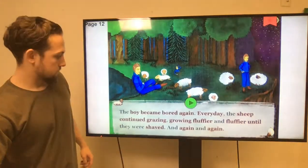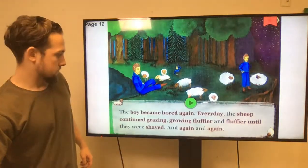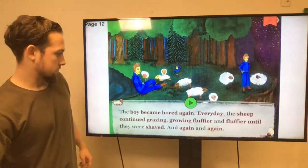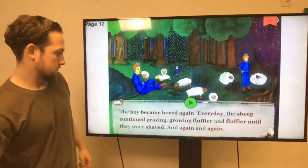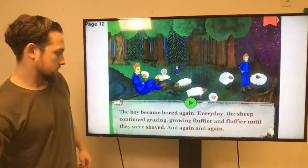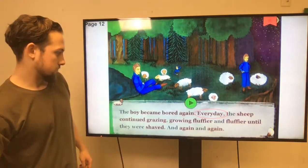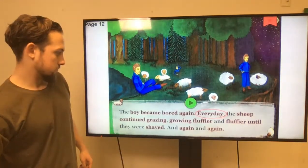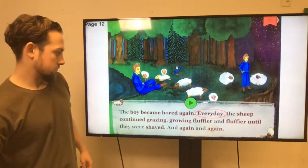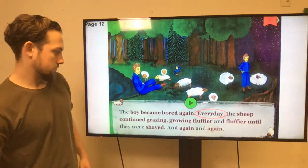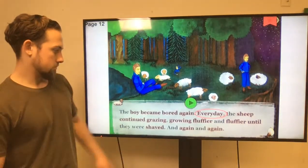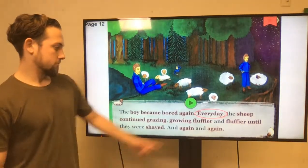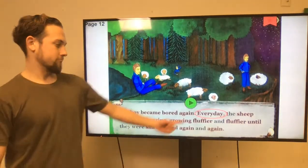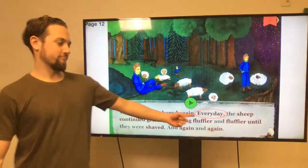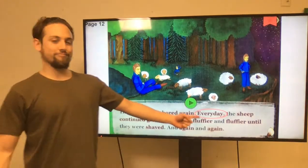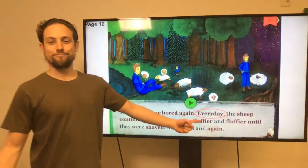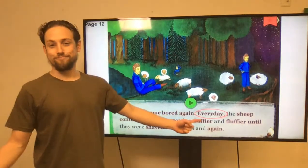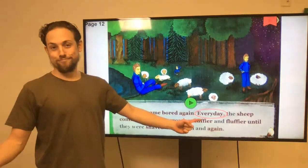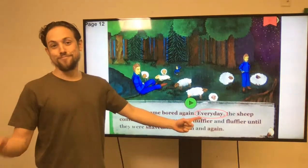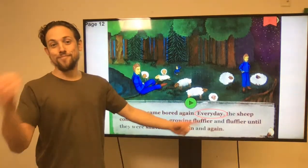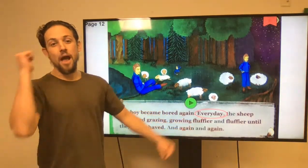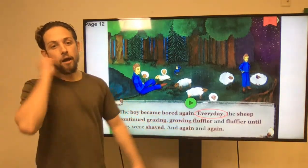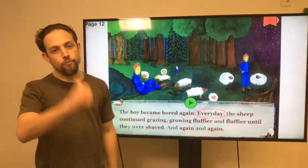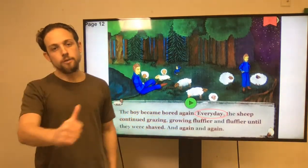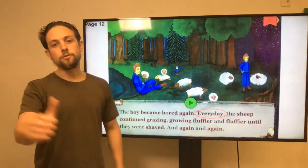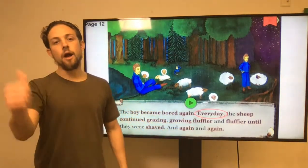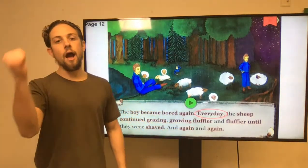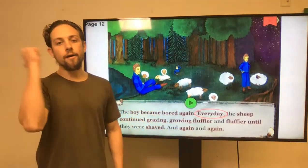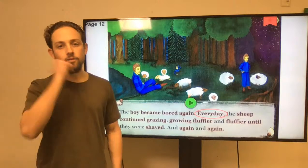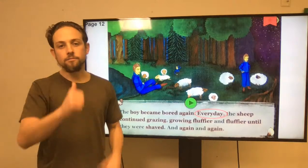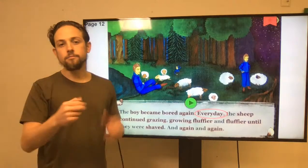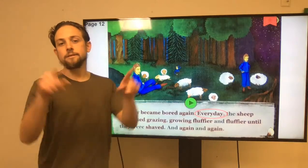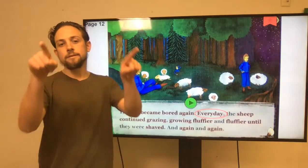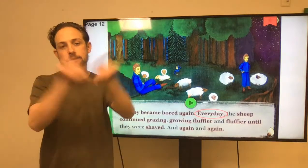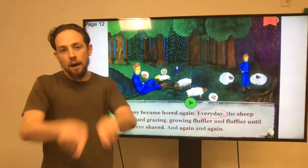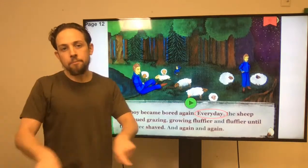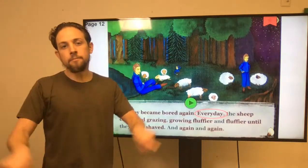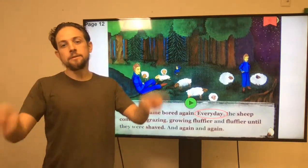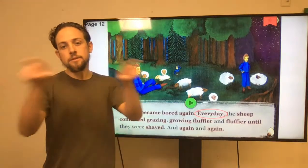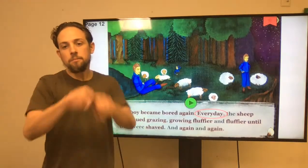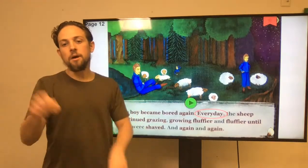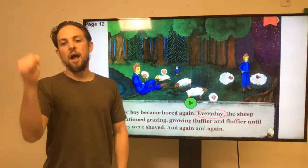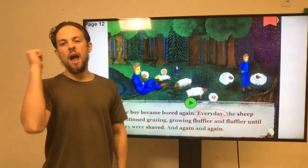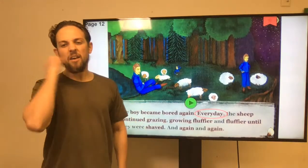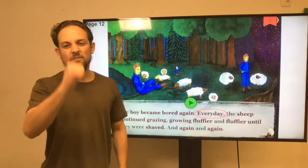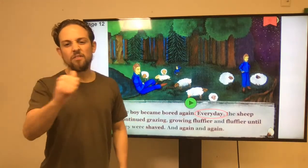you understand how long the boy is doing something? One of them is every day.